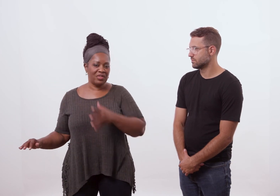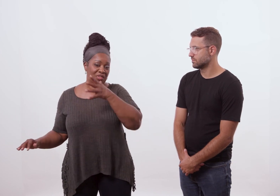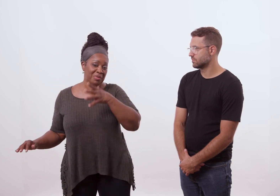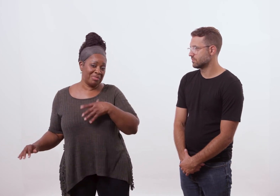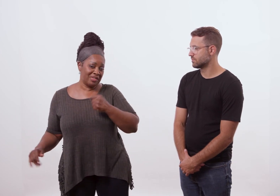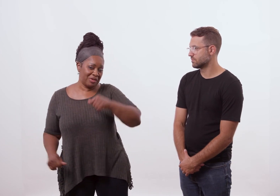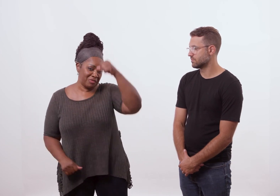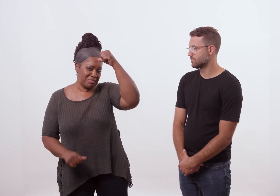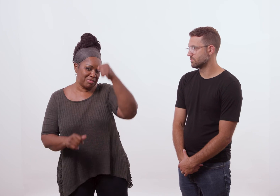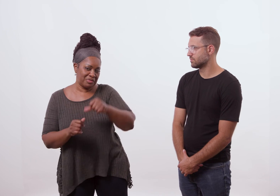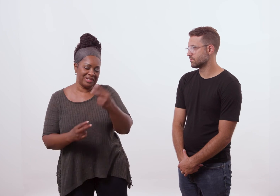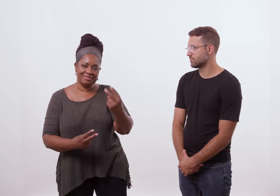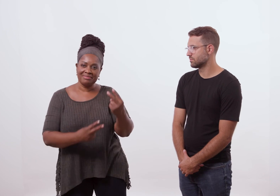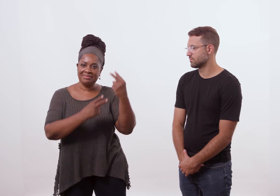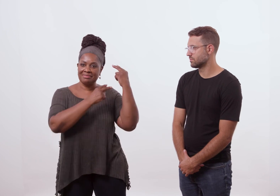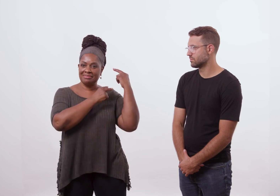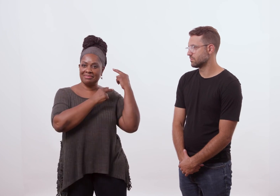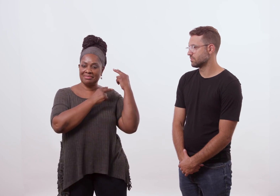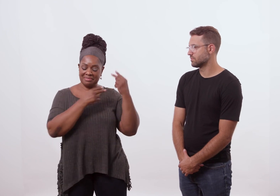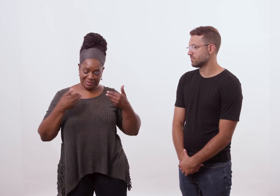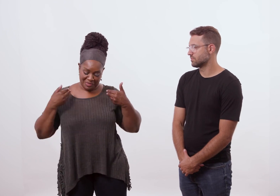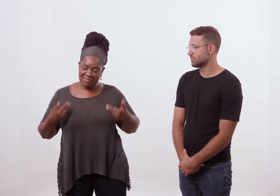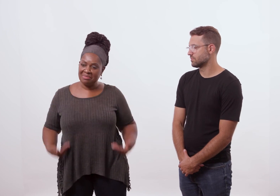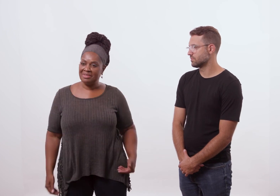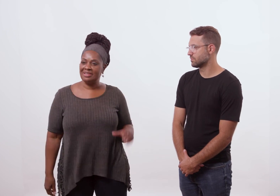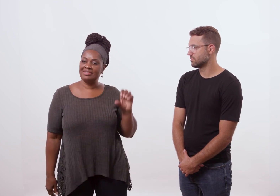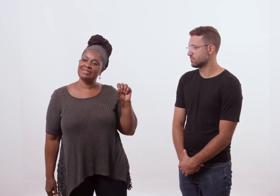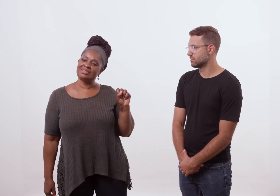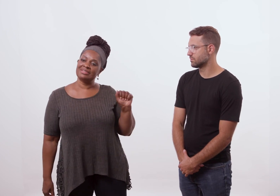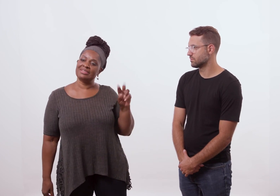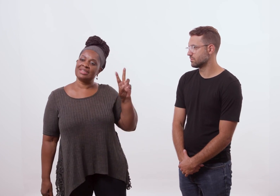of Memory, me, Sava.